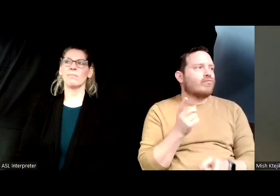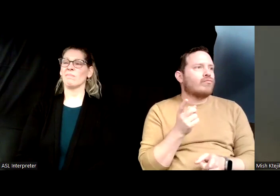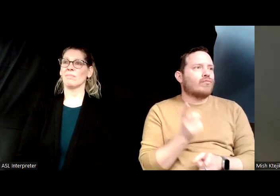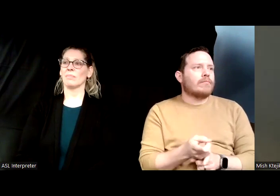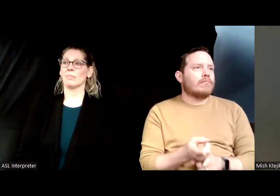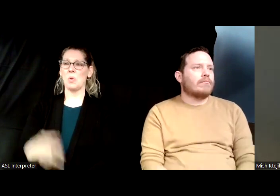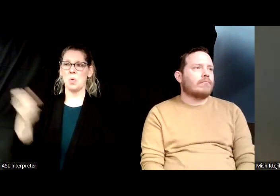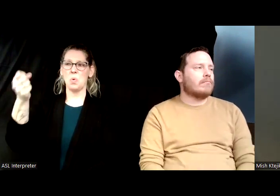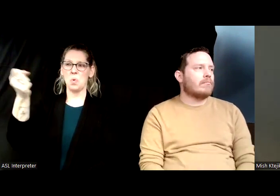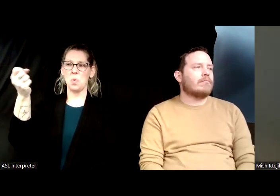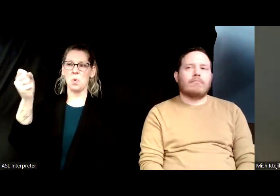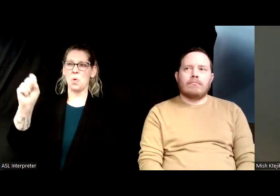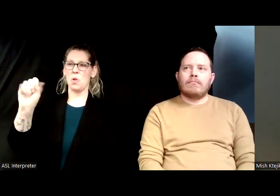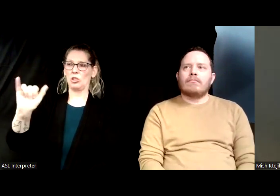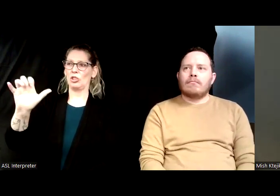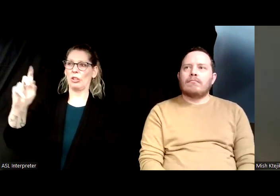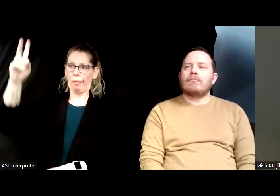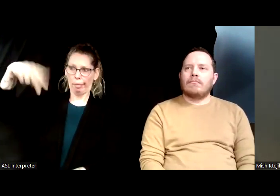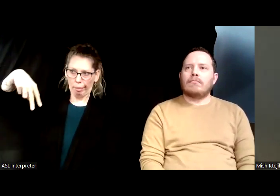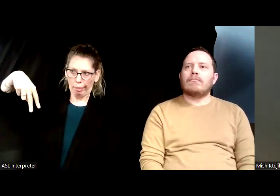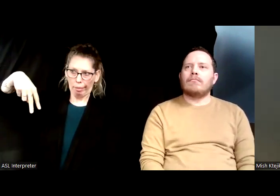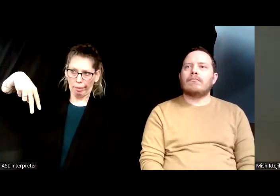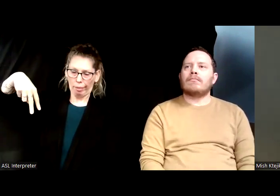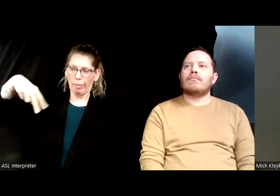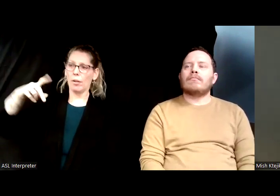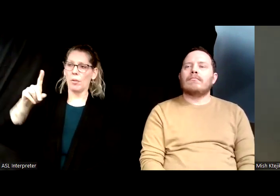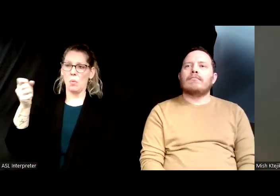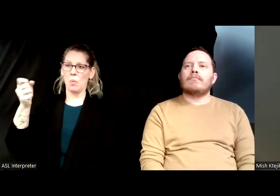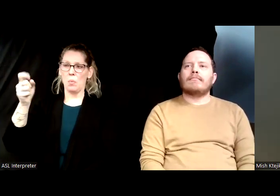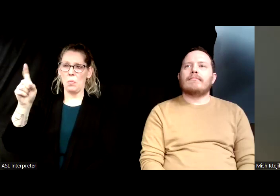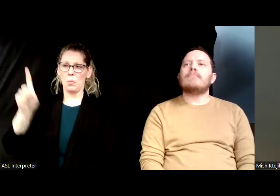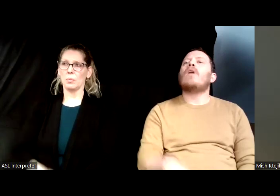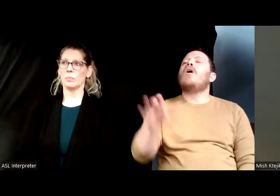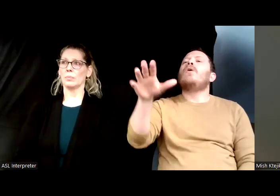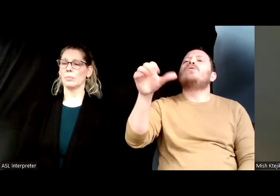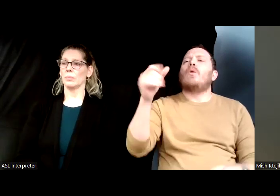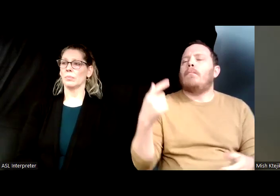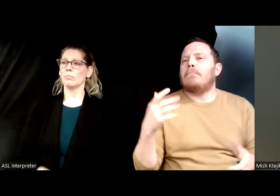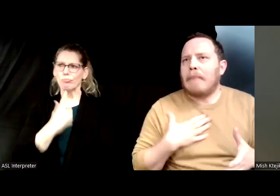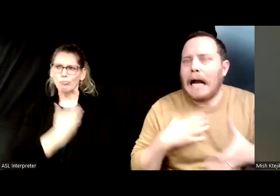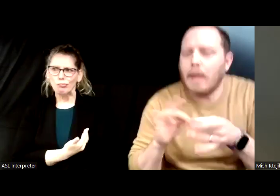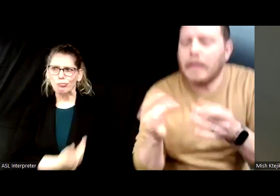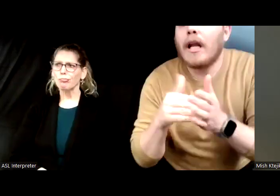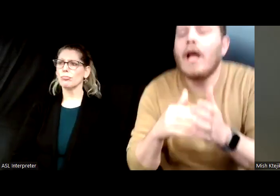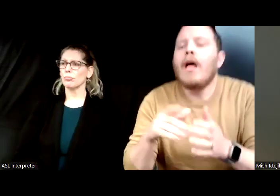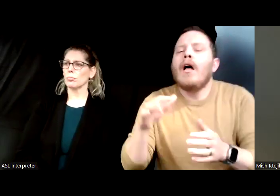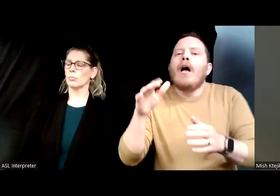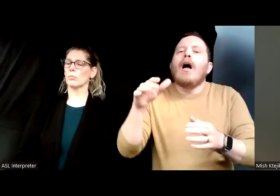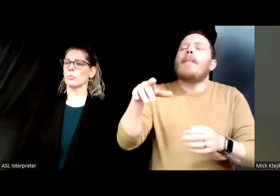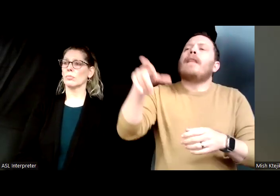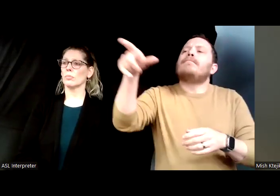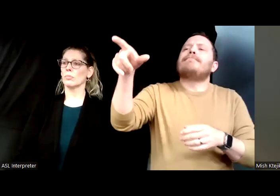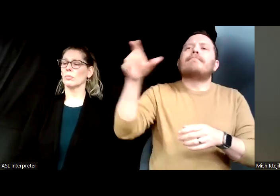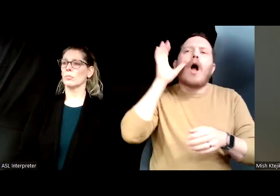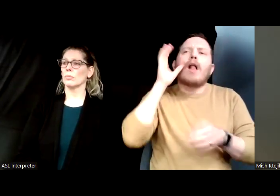just one moment. Jack did not see that last comment. He was giving notes. So I was just saying